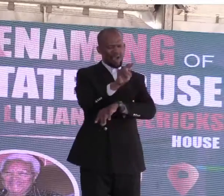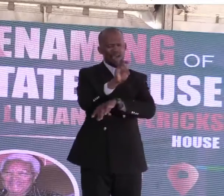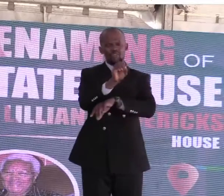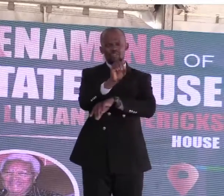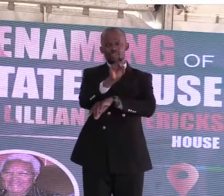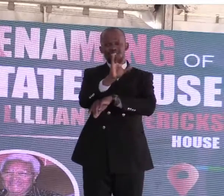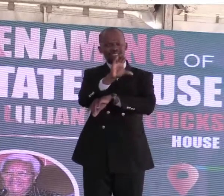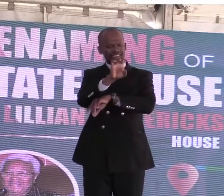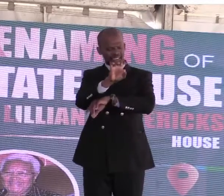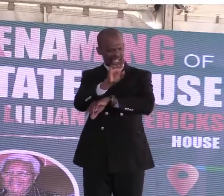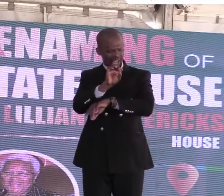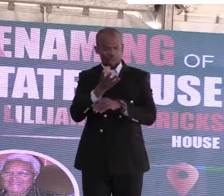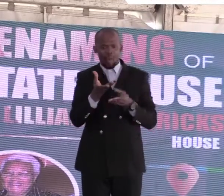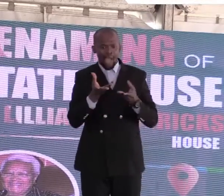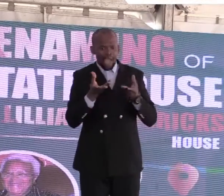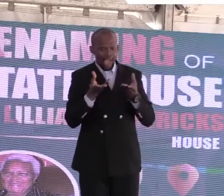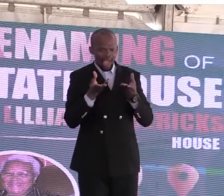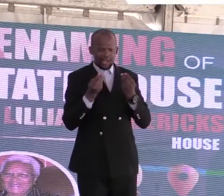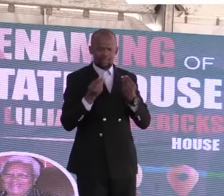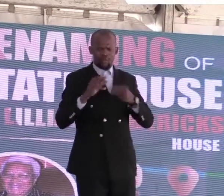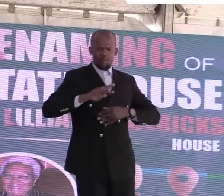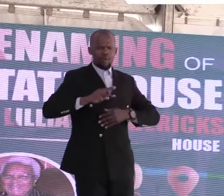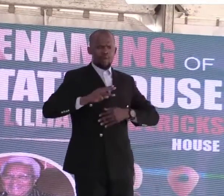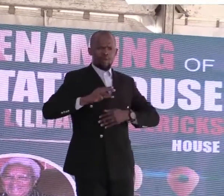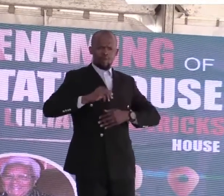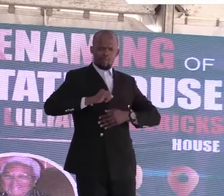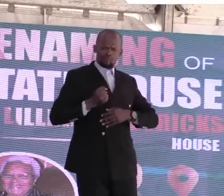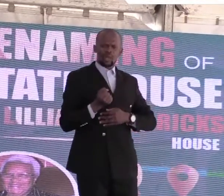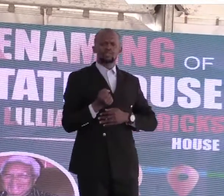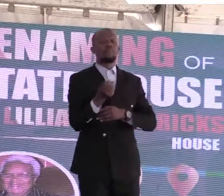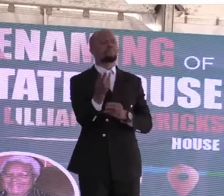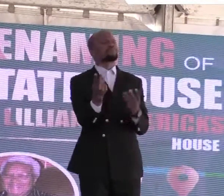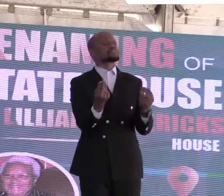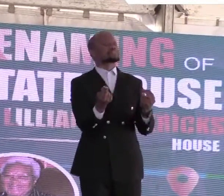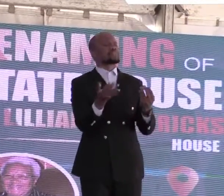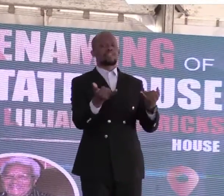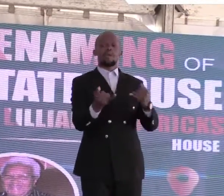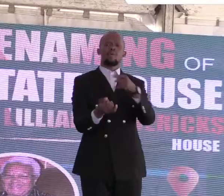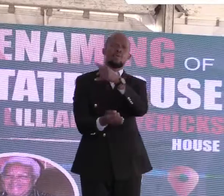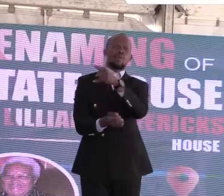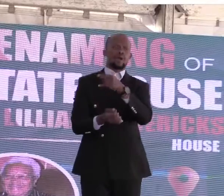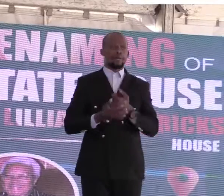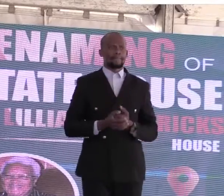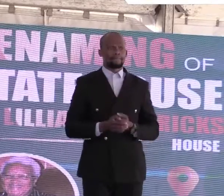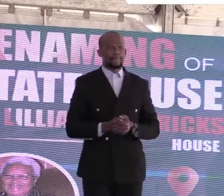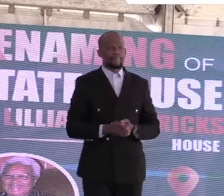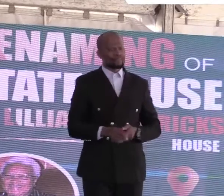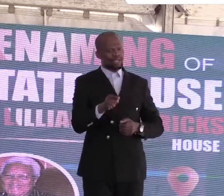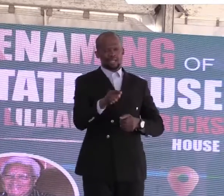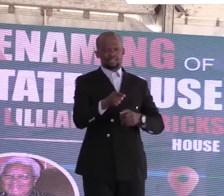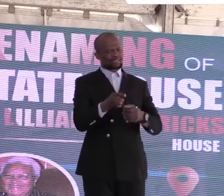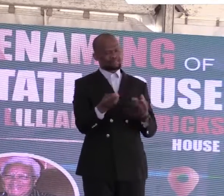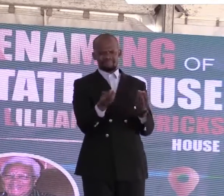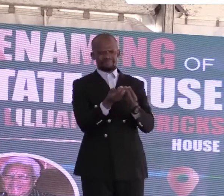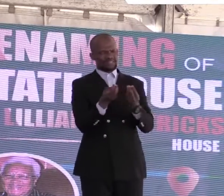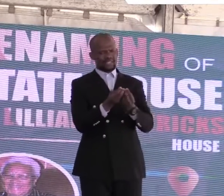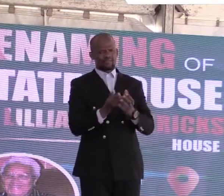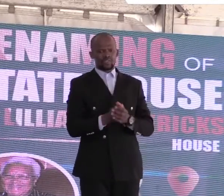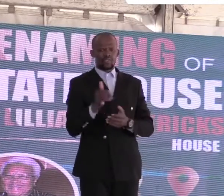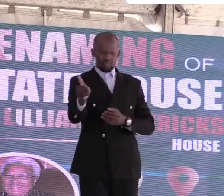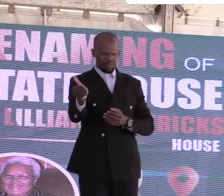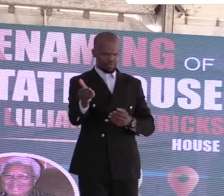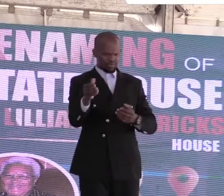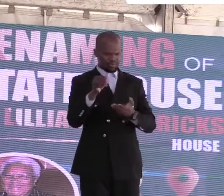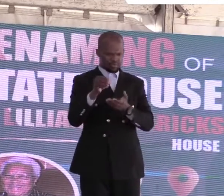another wife. The road that we're traveling as women, you bring in this beautiful